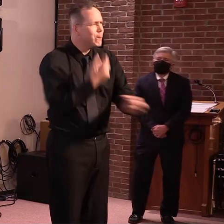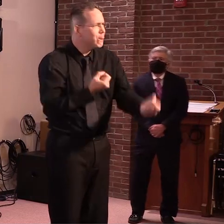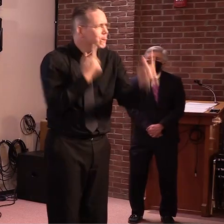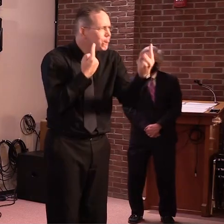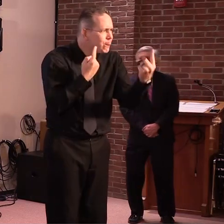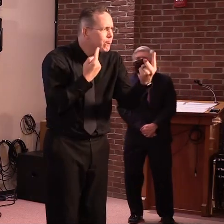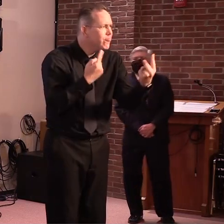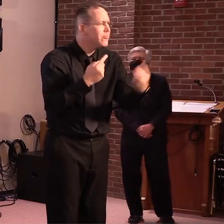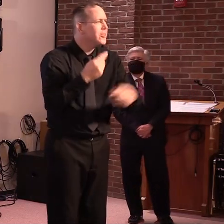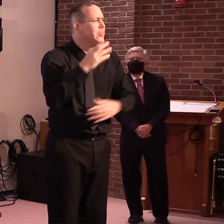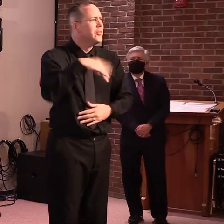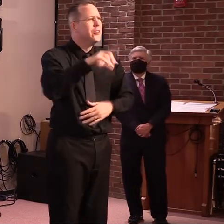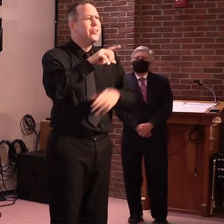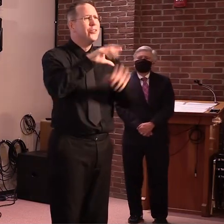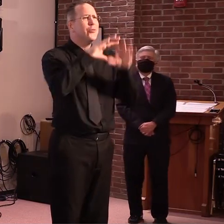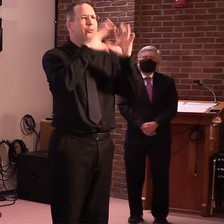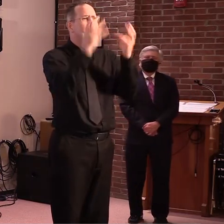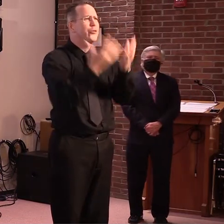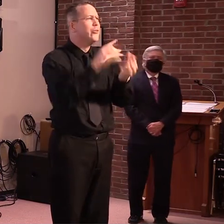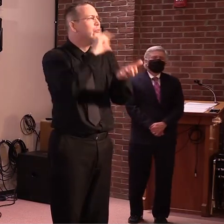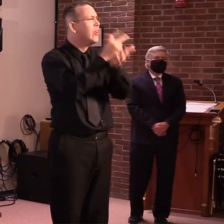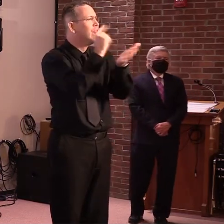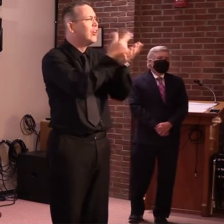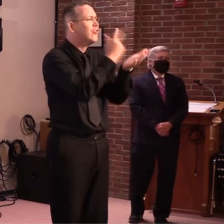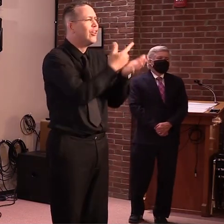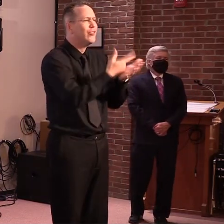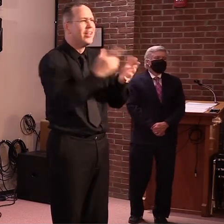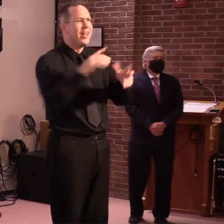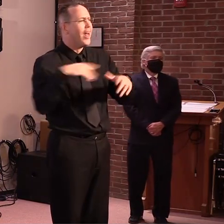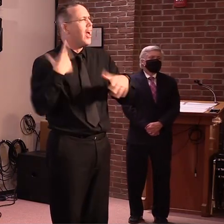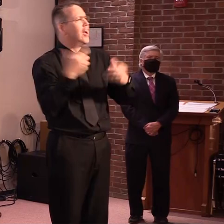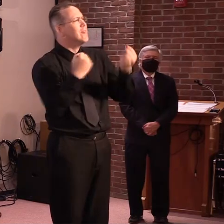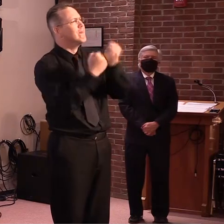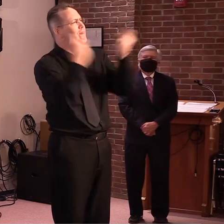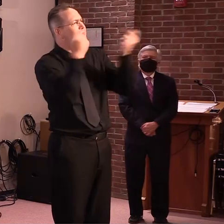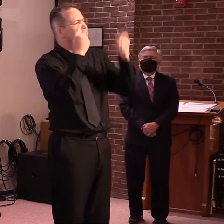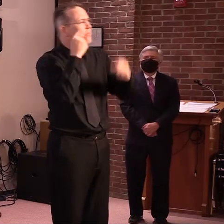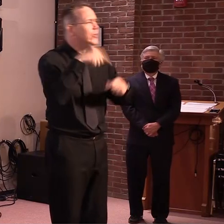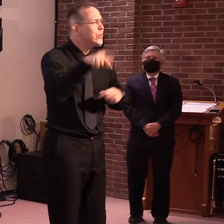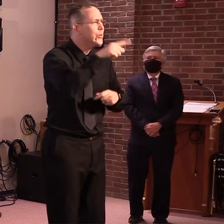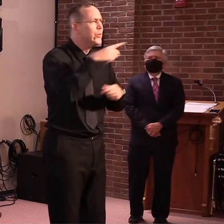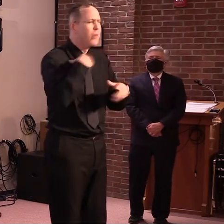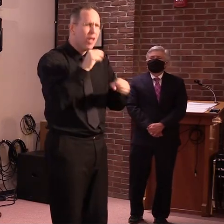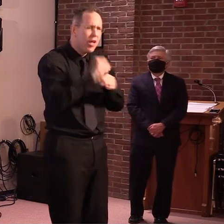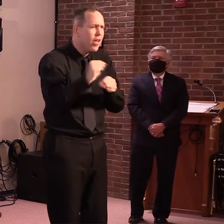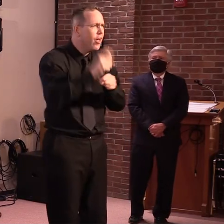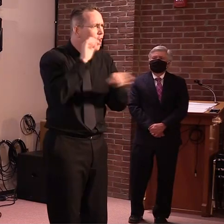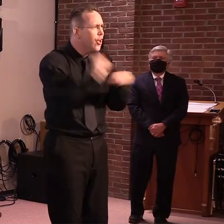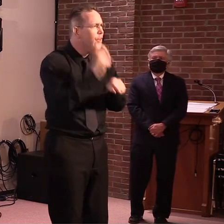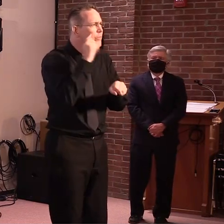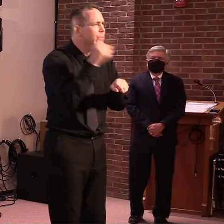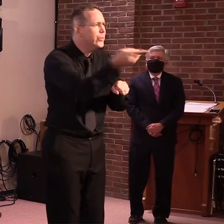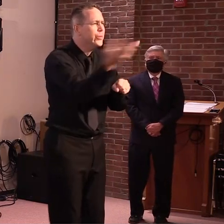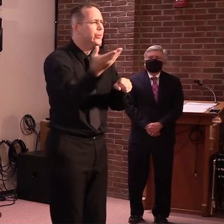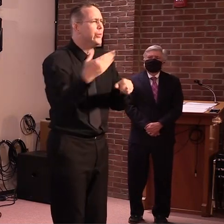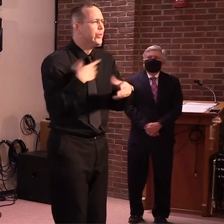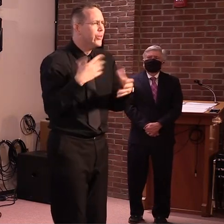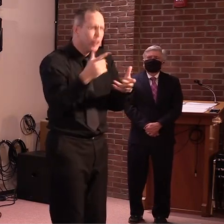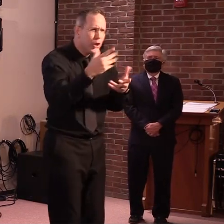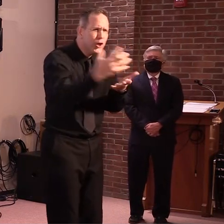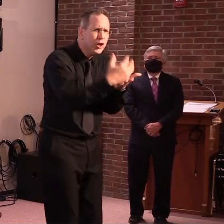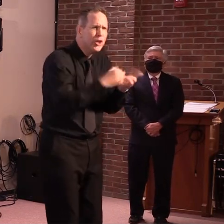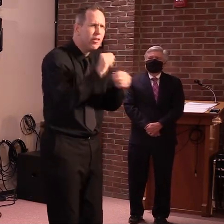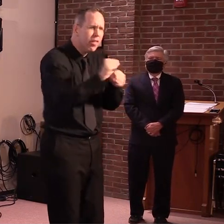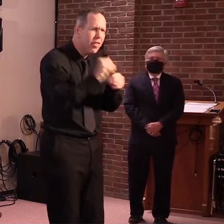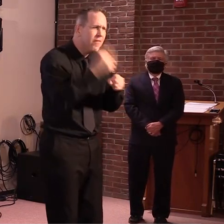uncertain world. We believe that for all your hard work, you deserve something that you can count on. So on